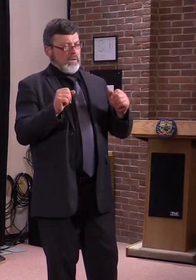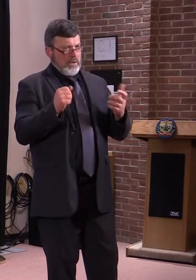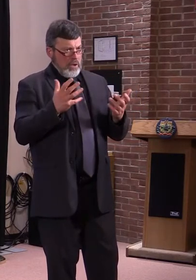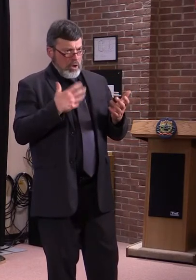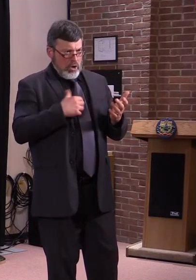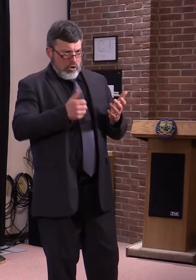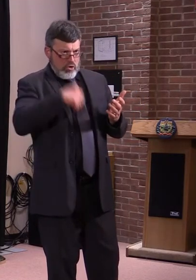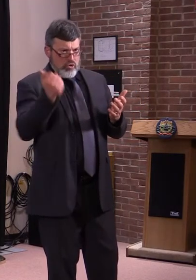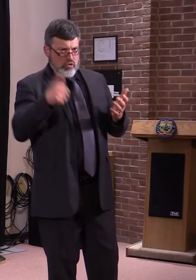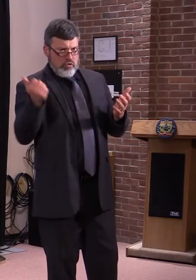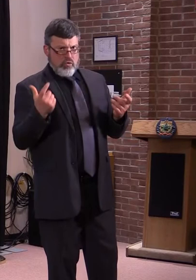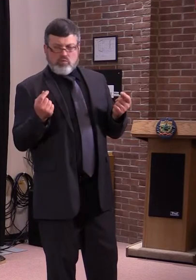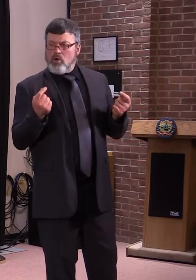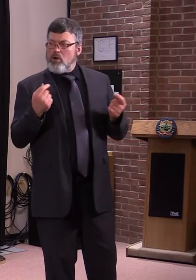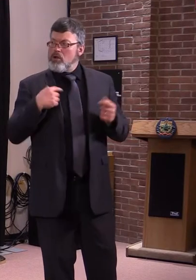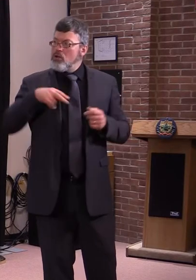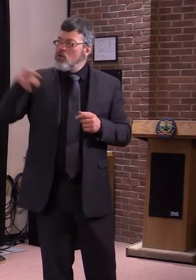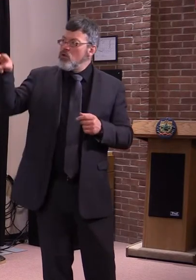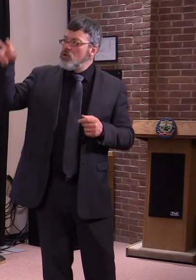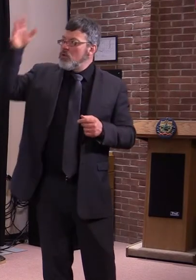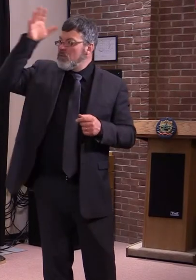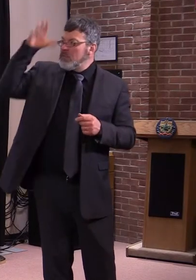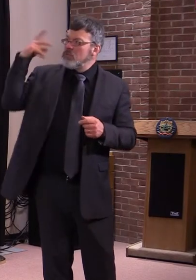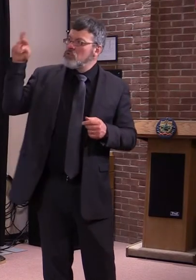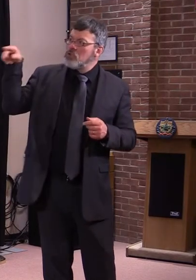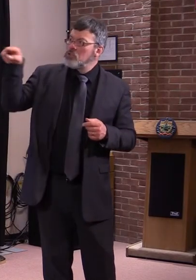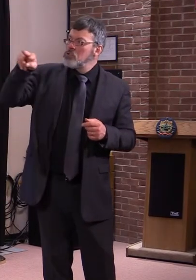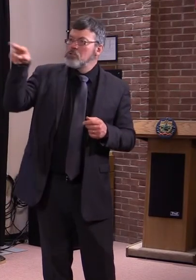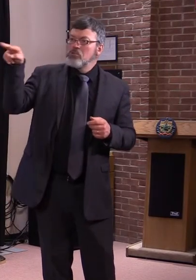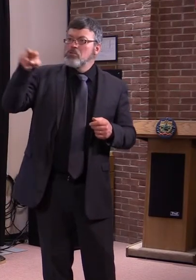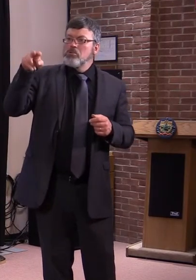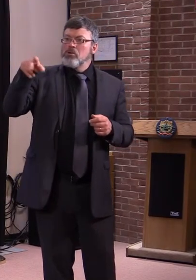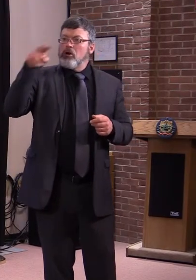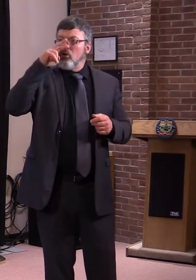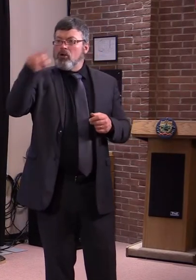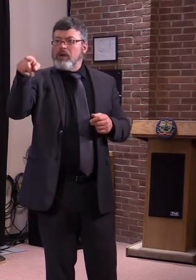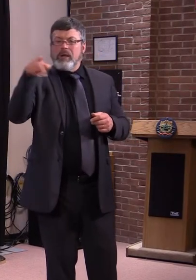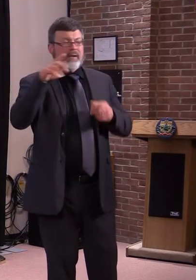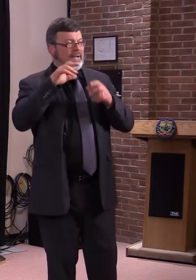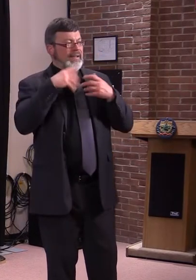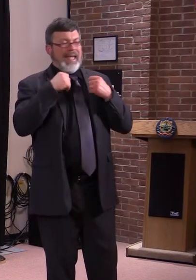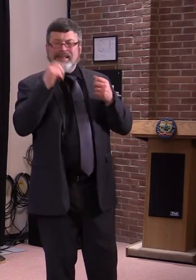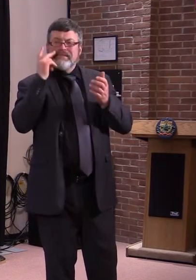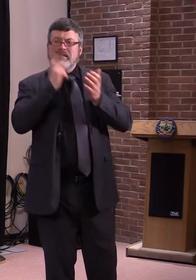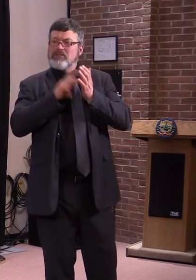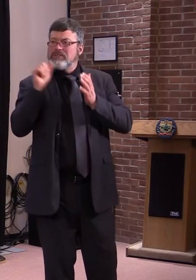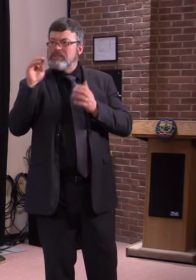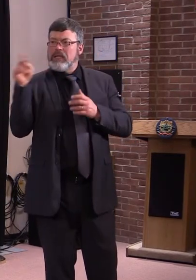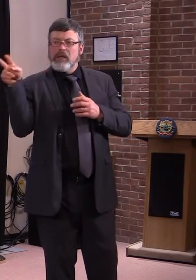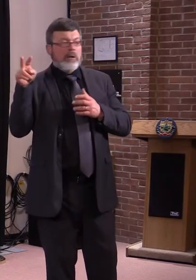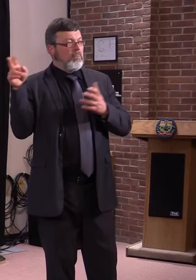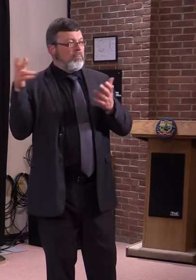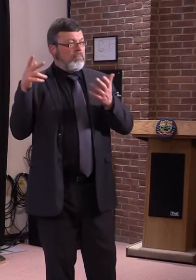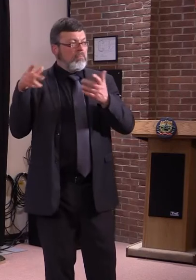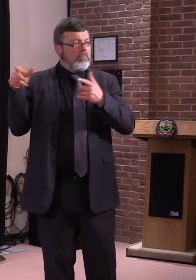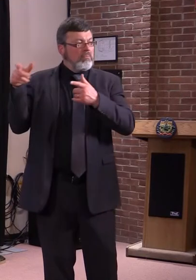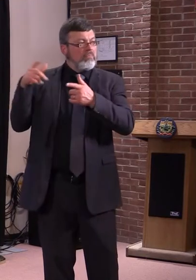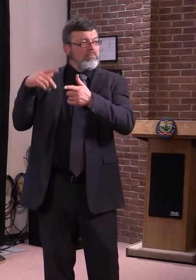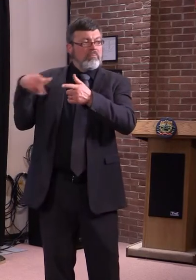looking for a lifeline from either Secretary Samuelson or Dr. Levine, who might be able to help.